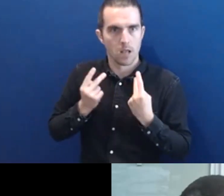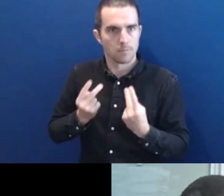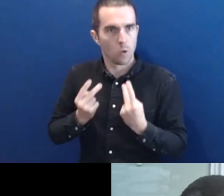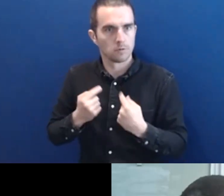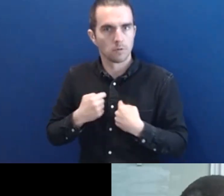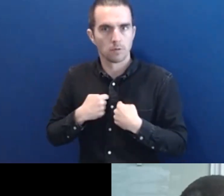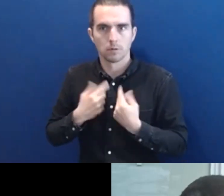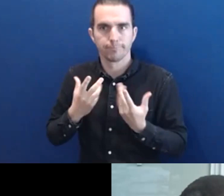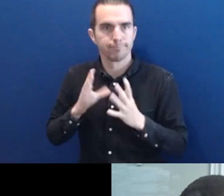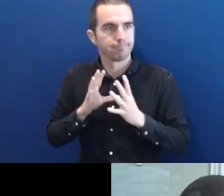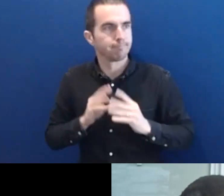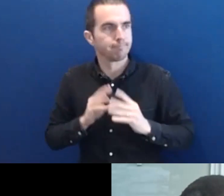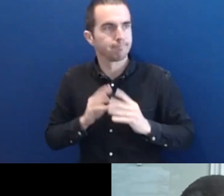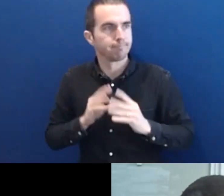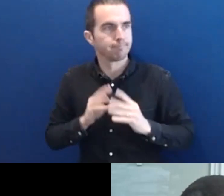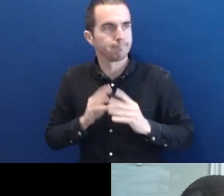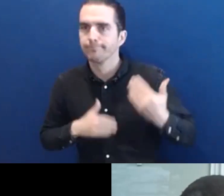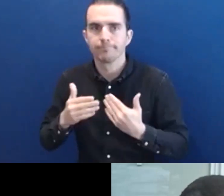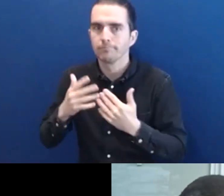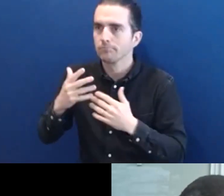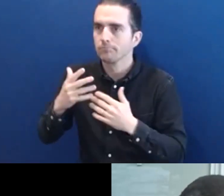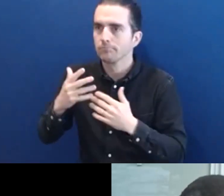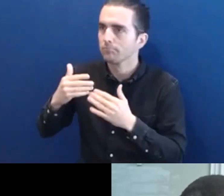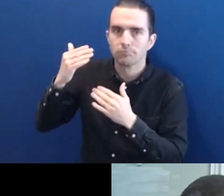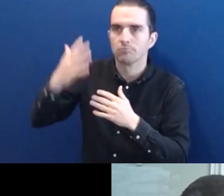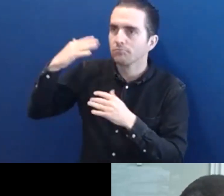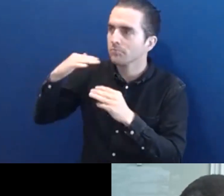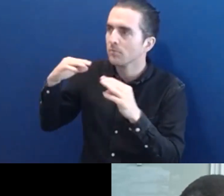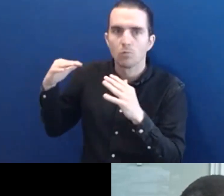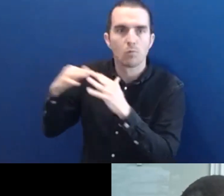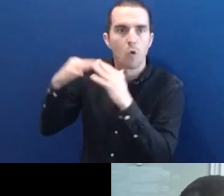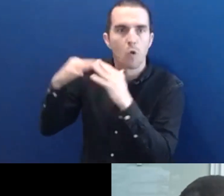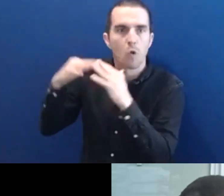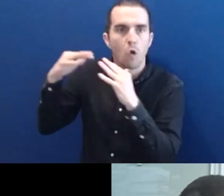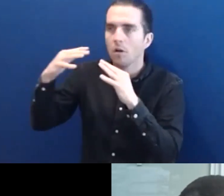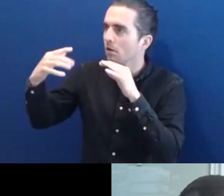up to now there are some communal conflict that are going along